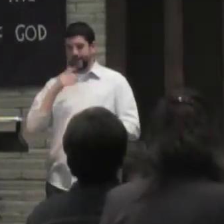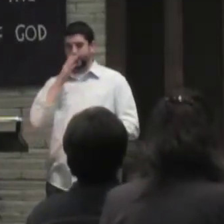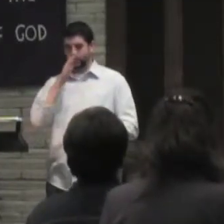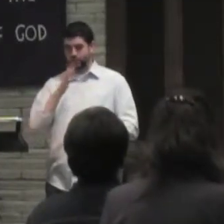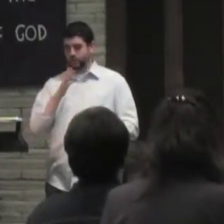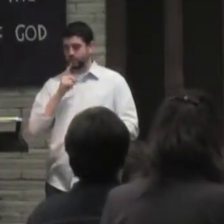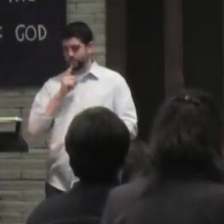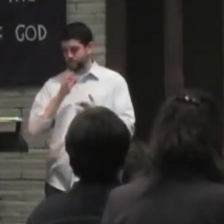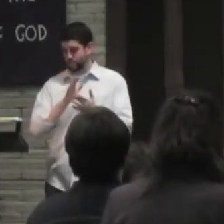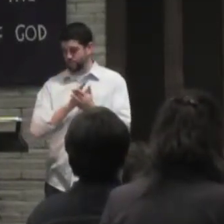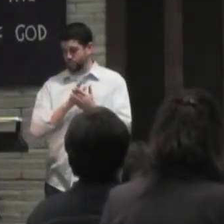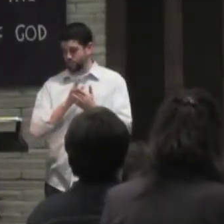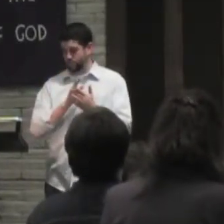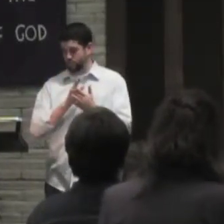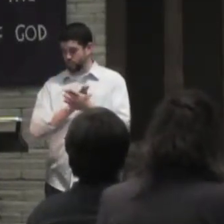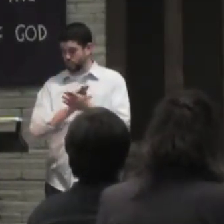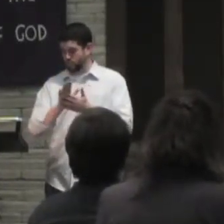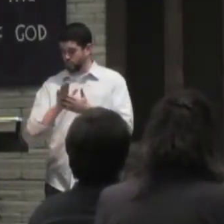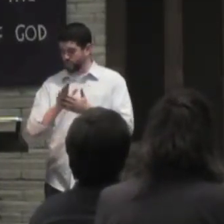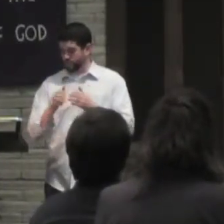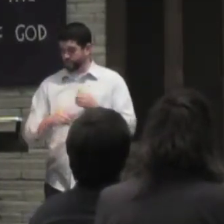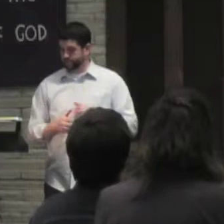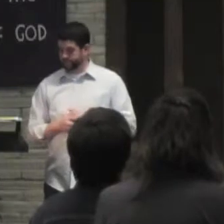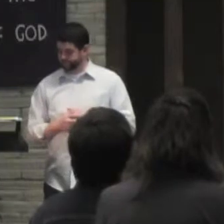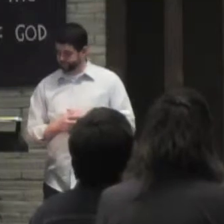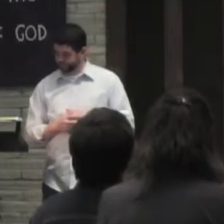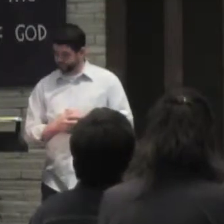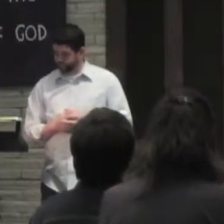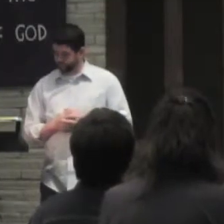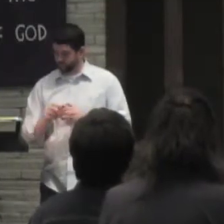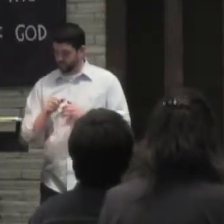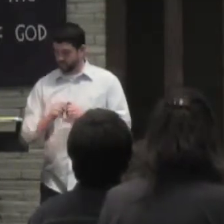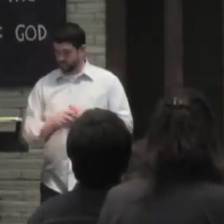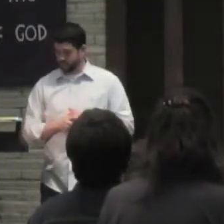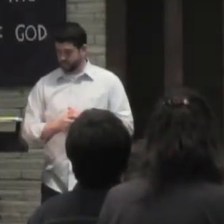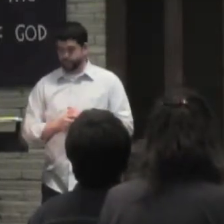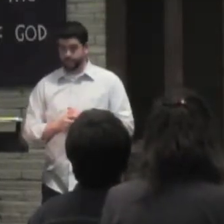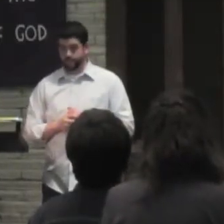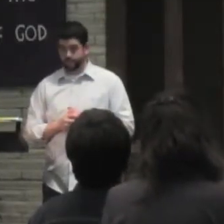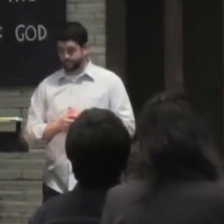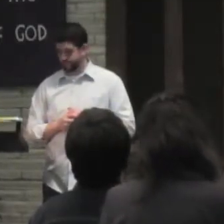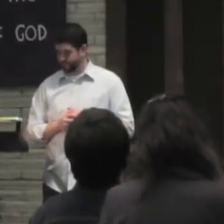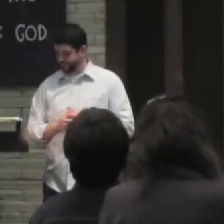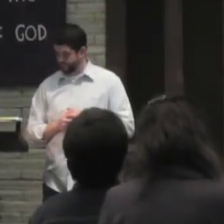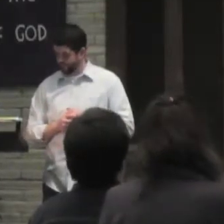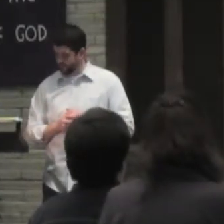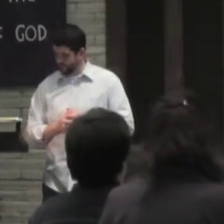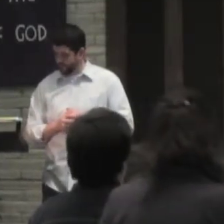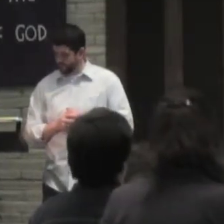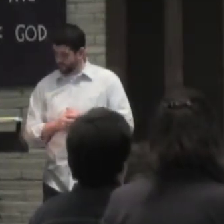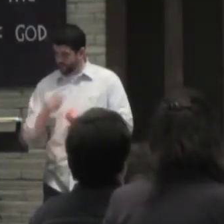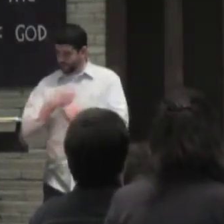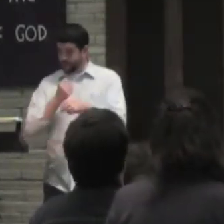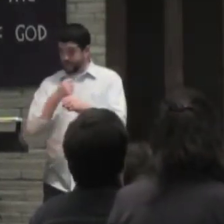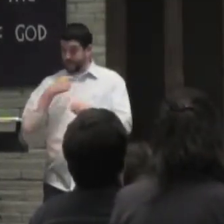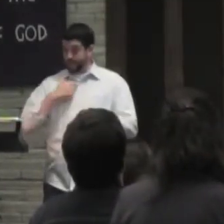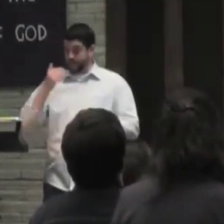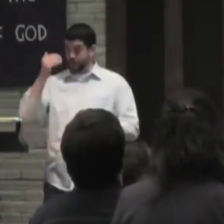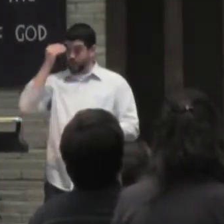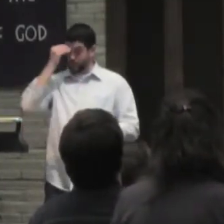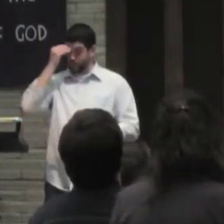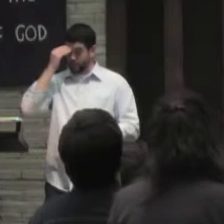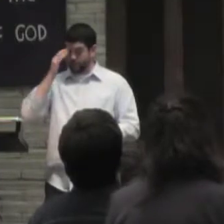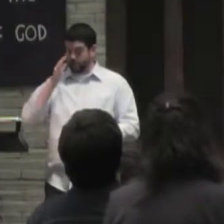I shall be pure. Wash me, and I shall be clean indeed. Make me know